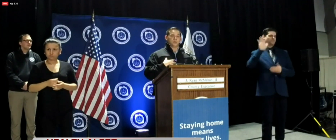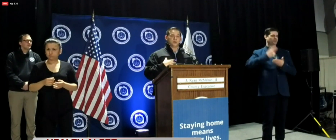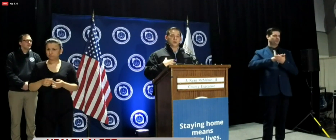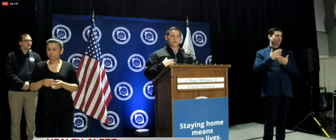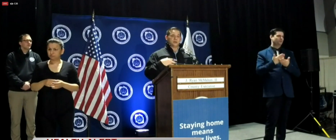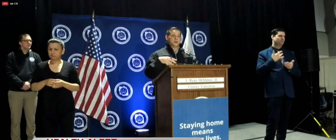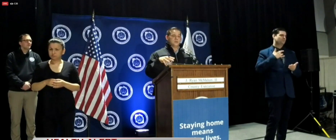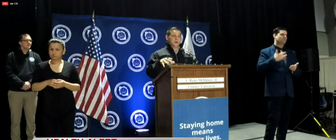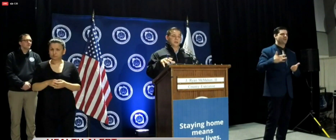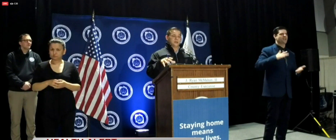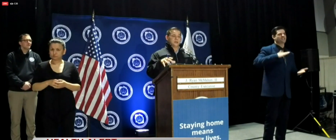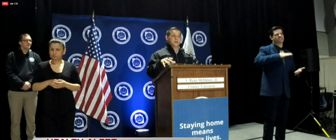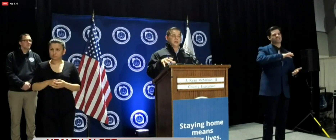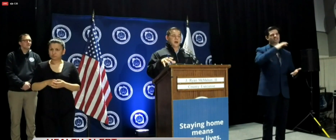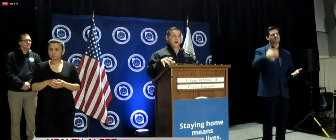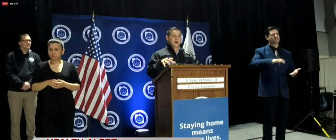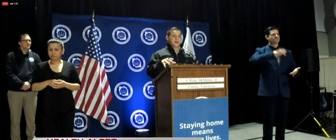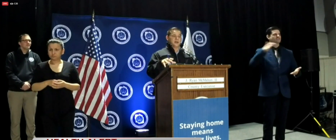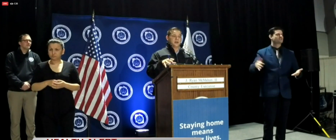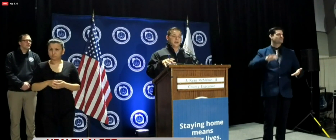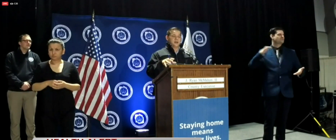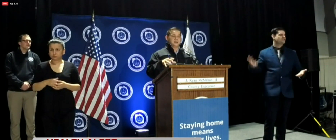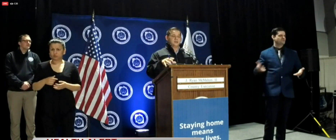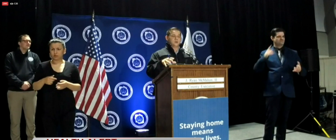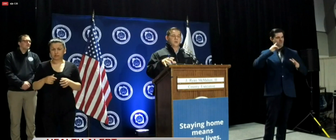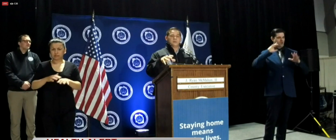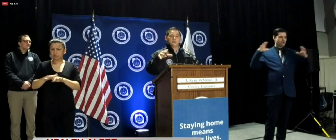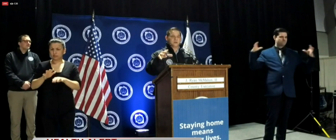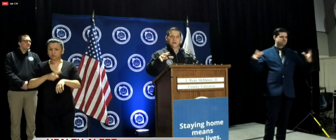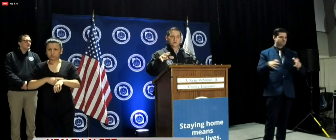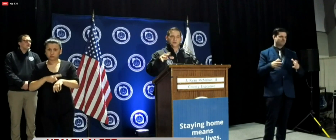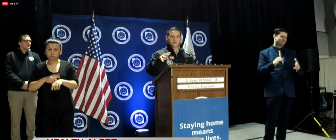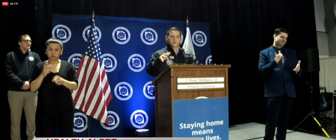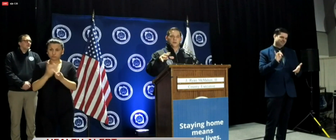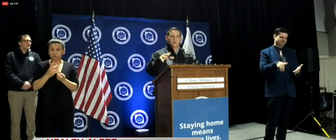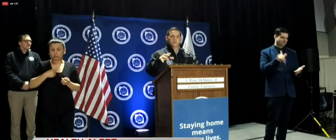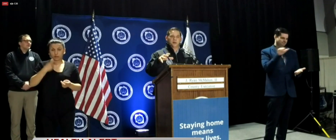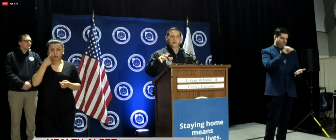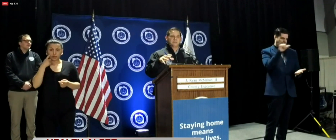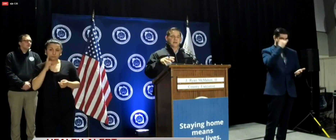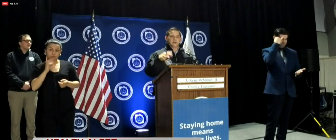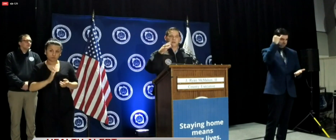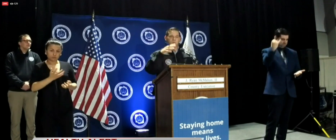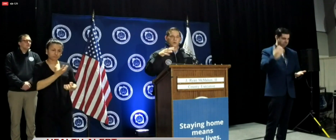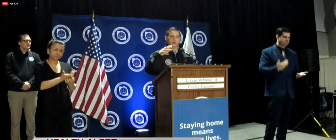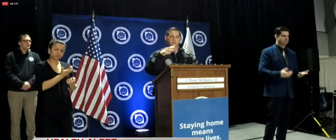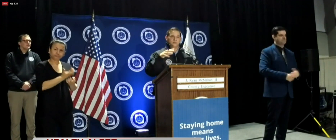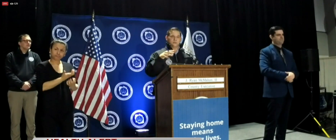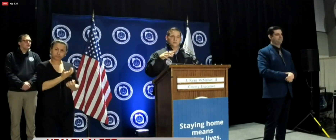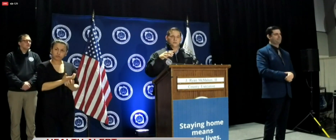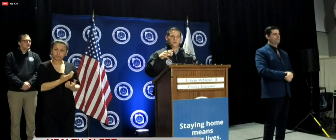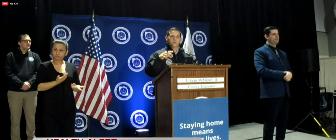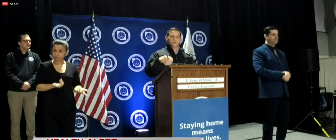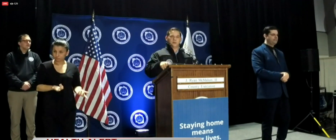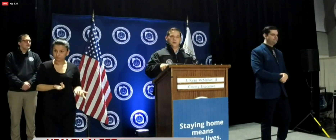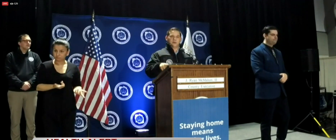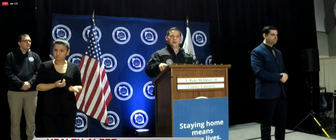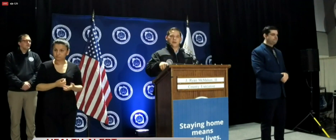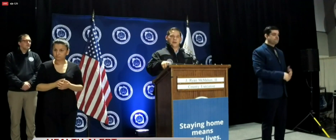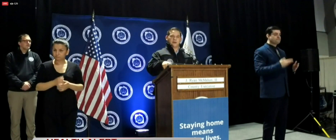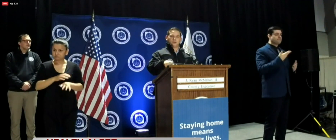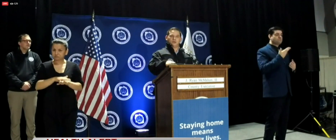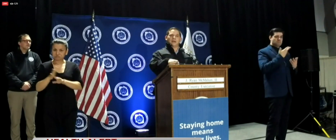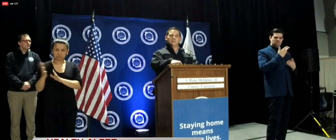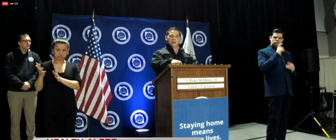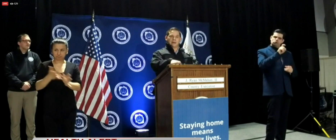tell you I won't be cooking, but so we may do takeout too. But I'm telling the world, it will be me,